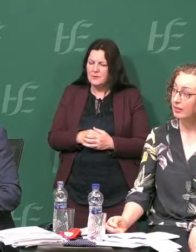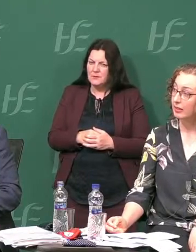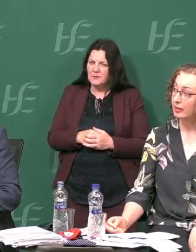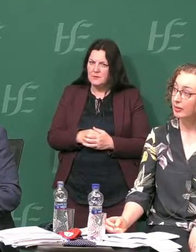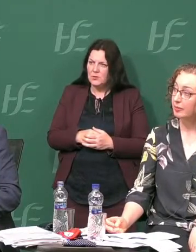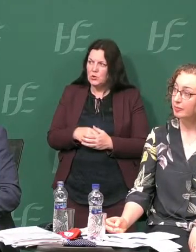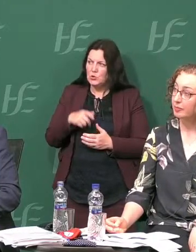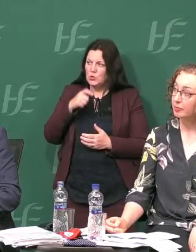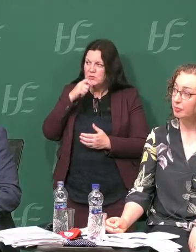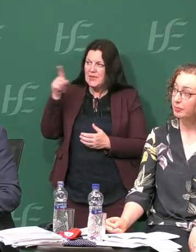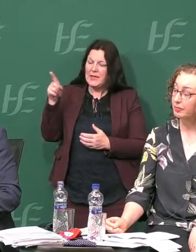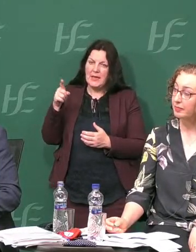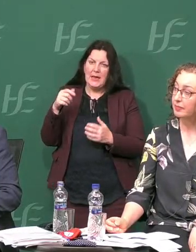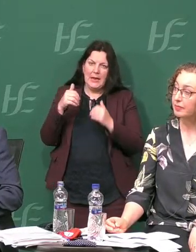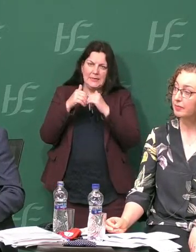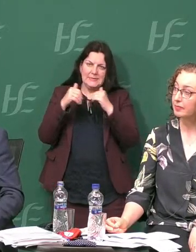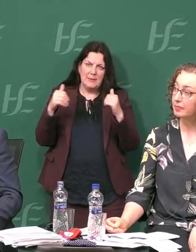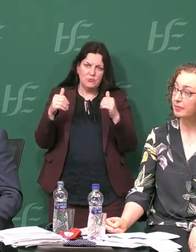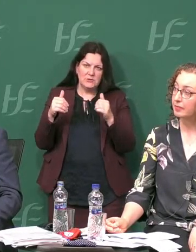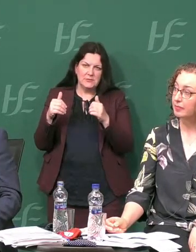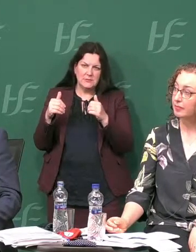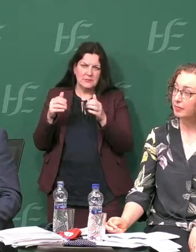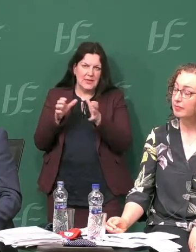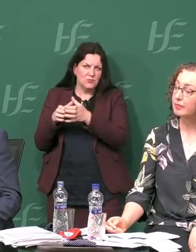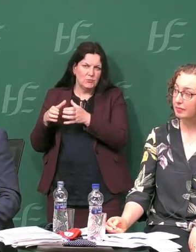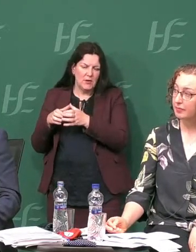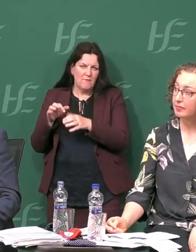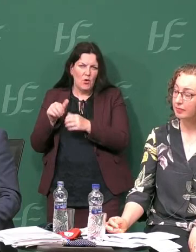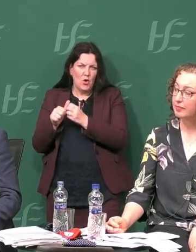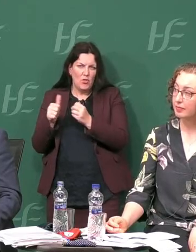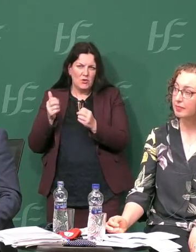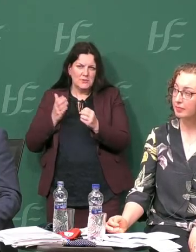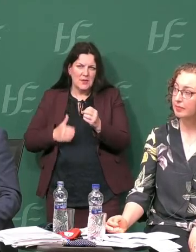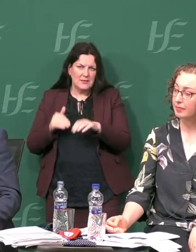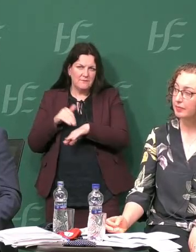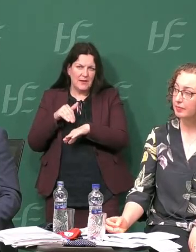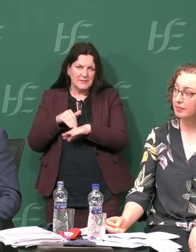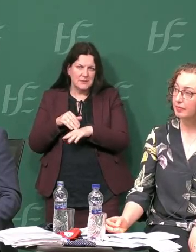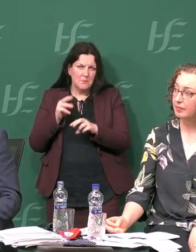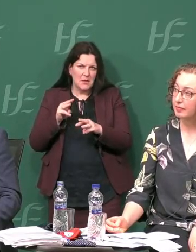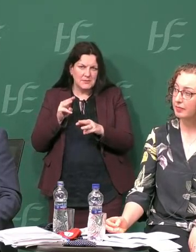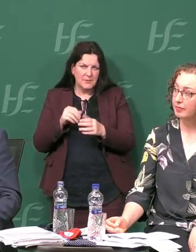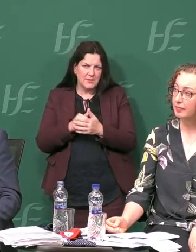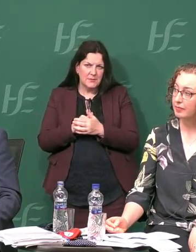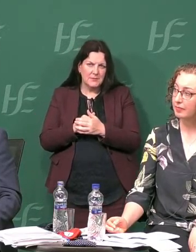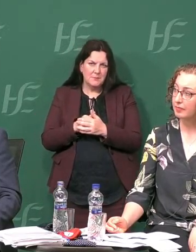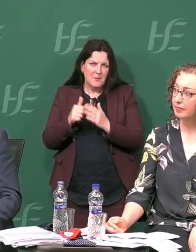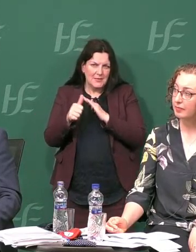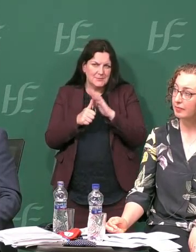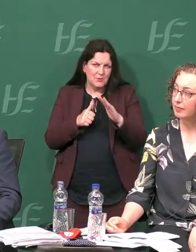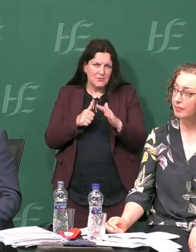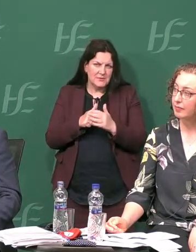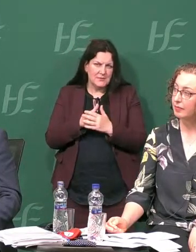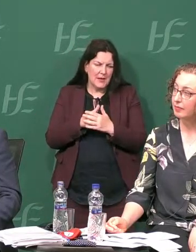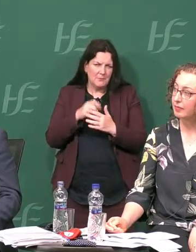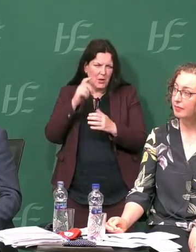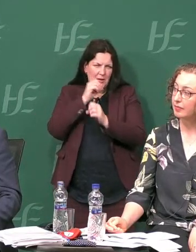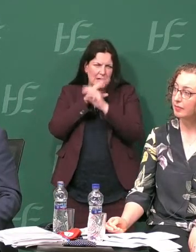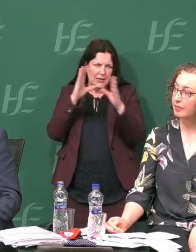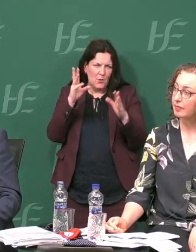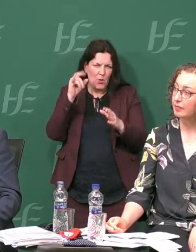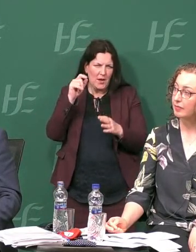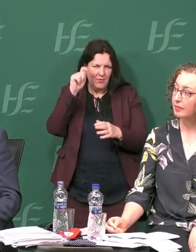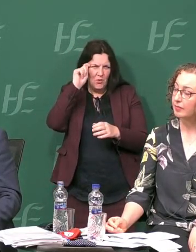as under a separate category from other possible side effects that children may experience. So it's not clear to me why it's being